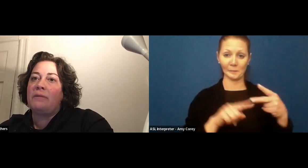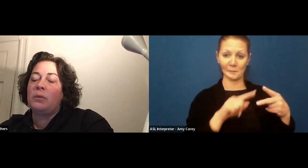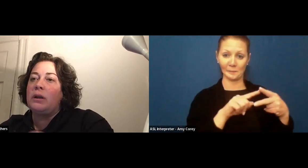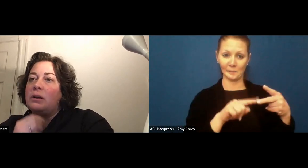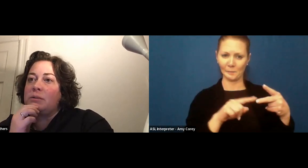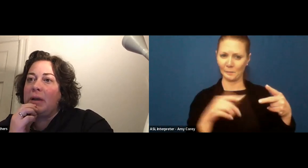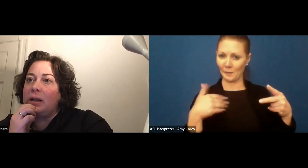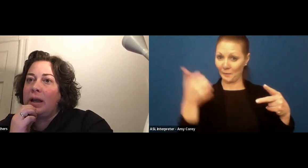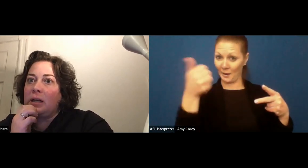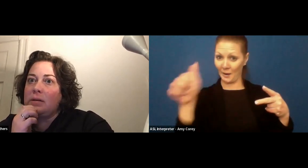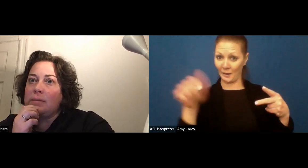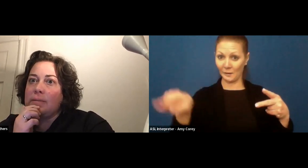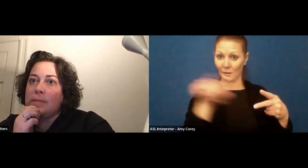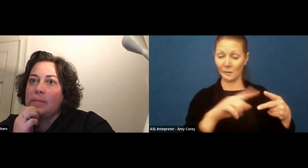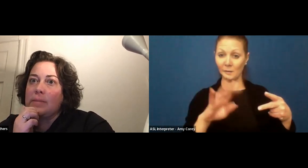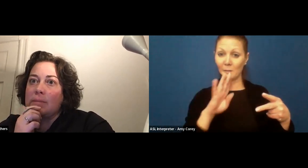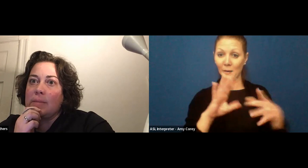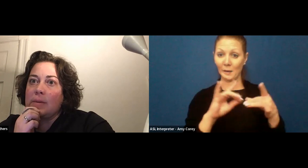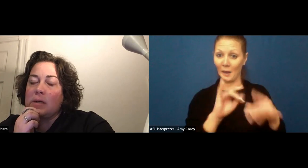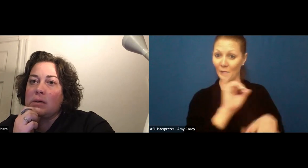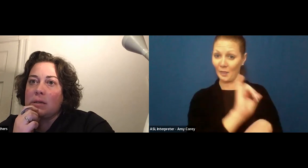Do we have anyone here to speak on that?